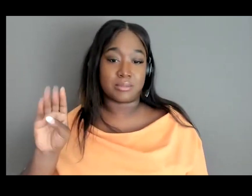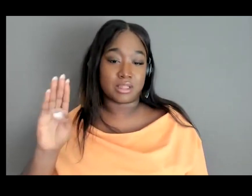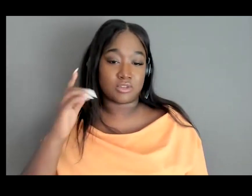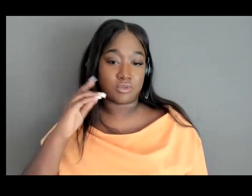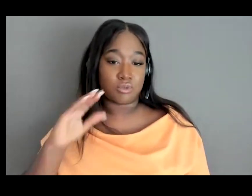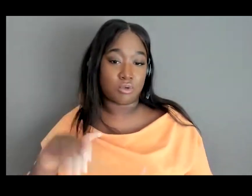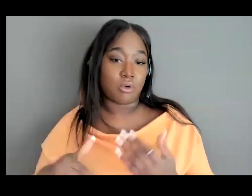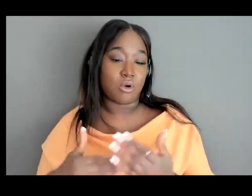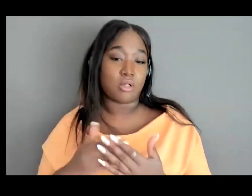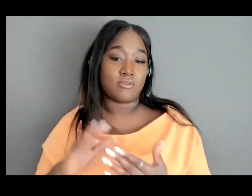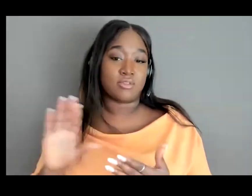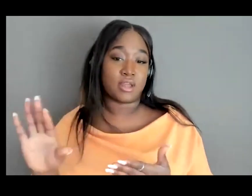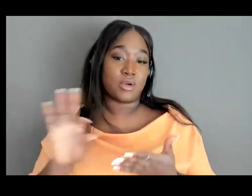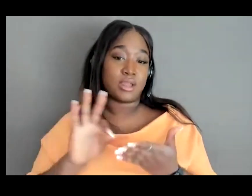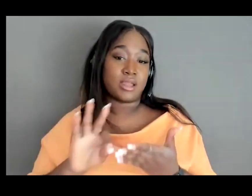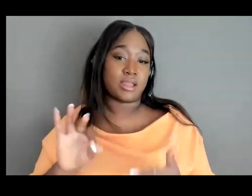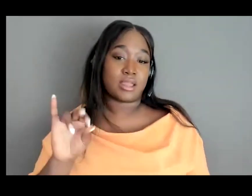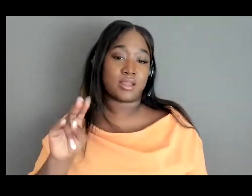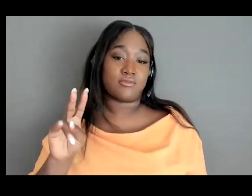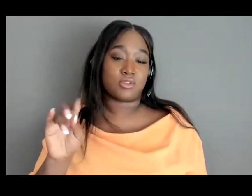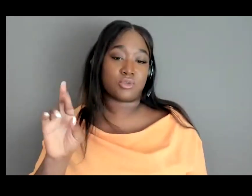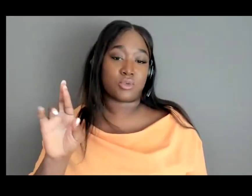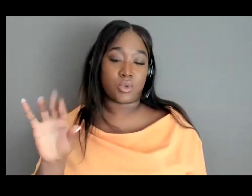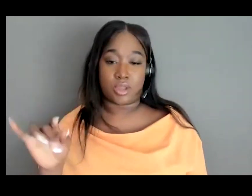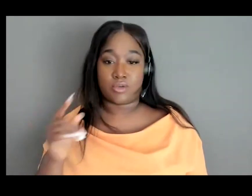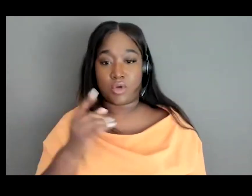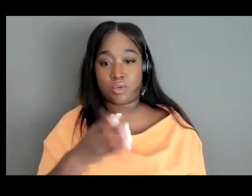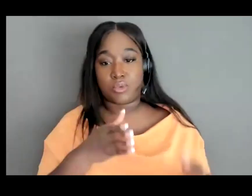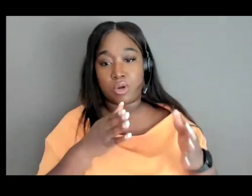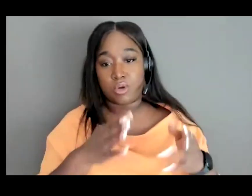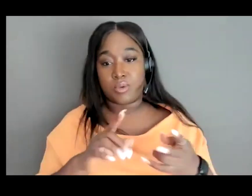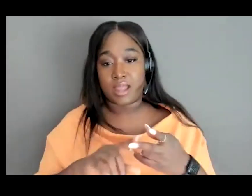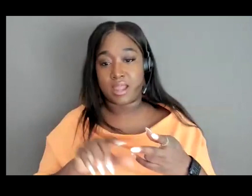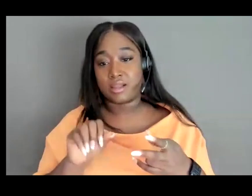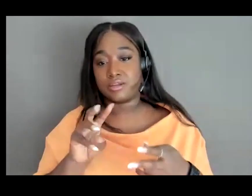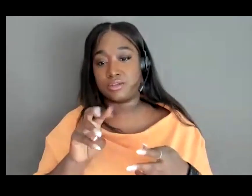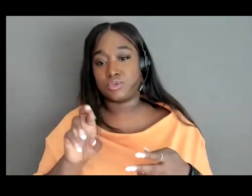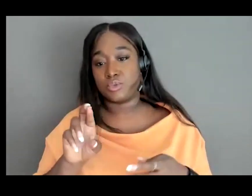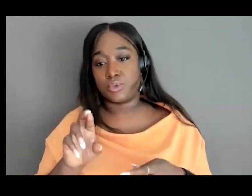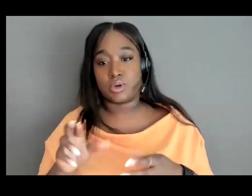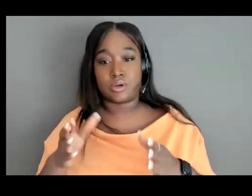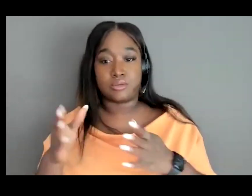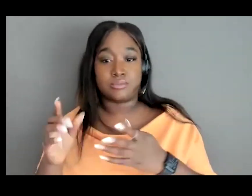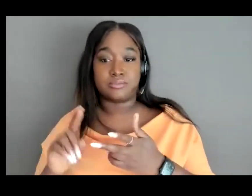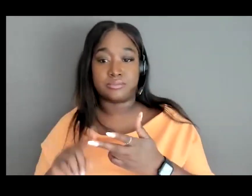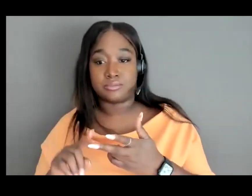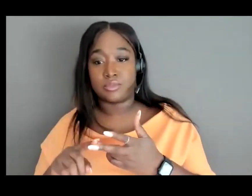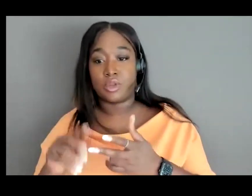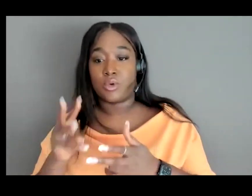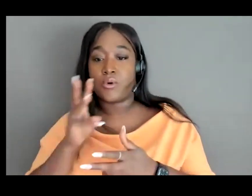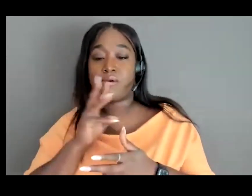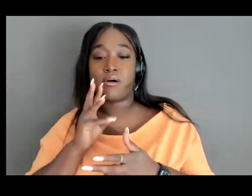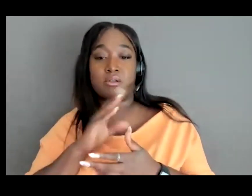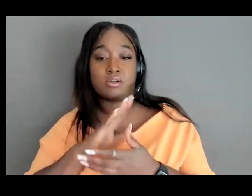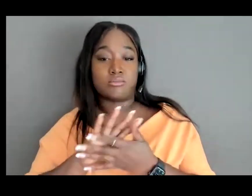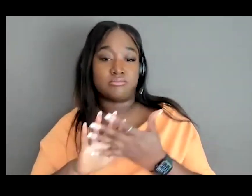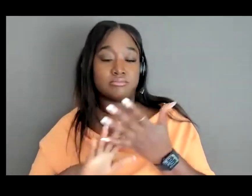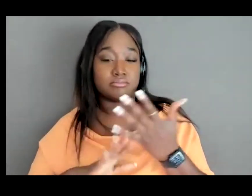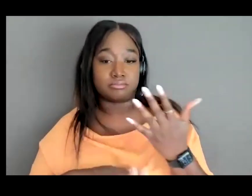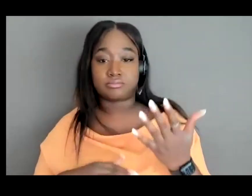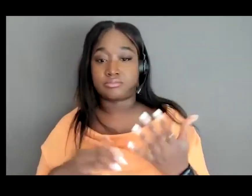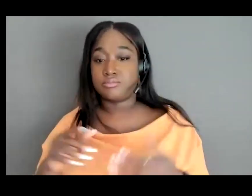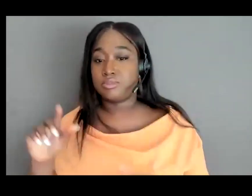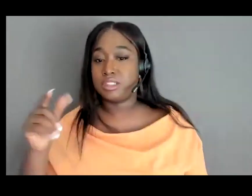their inventory: roadway, sewer, water, transit, everything, with GPS coordinates,